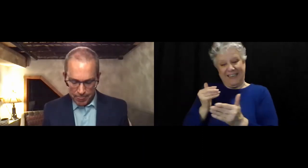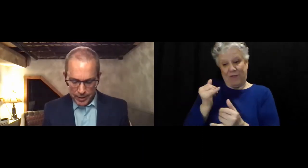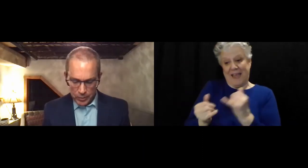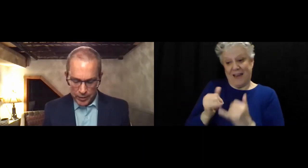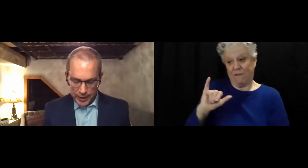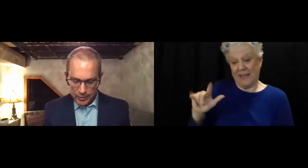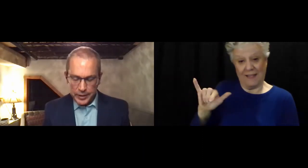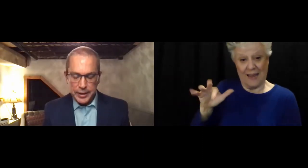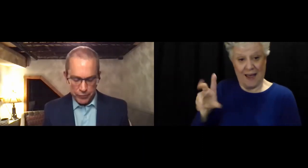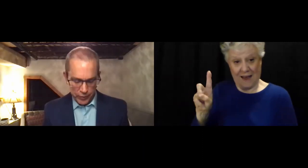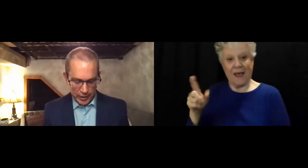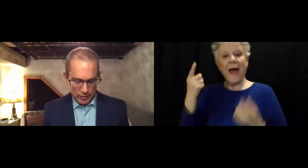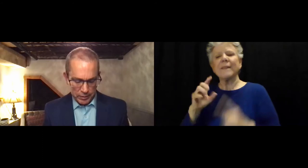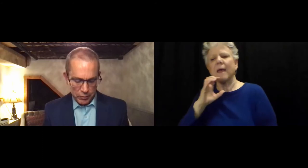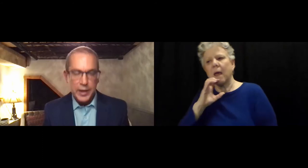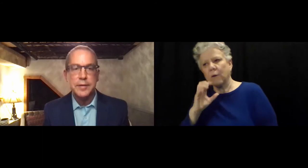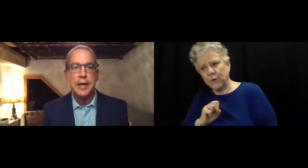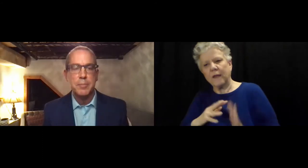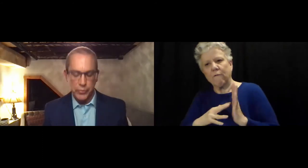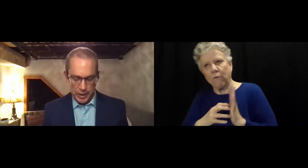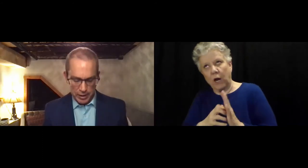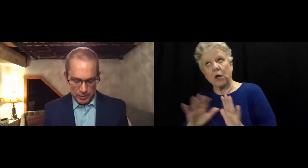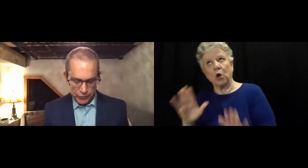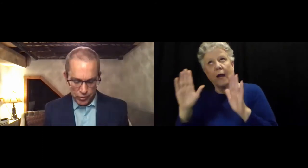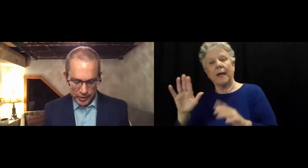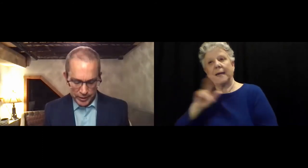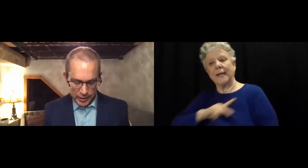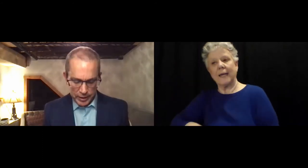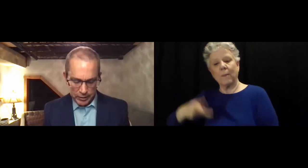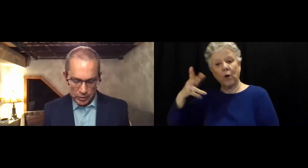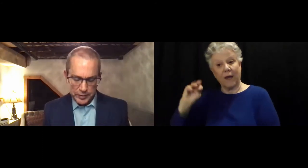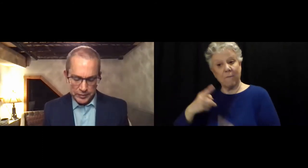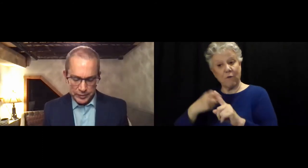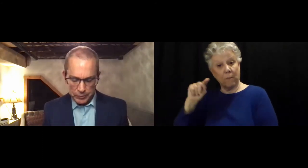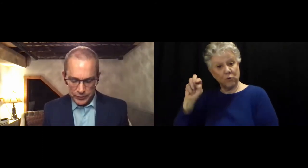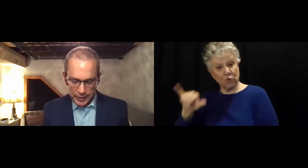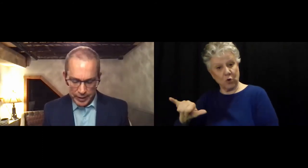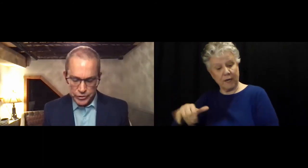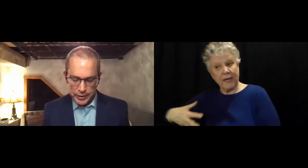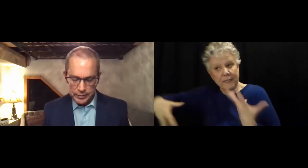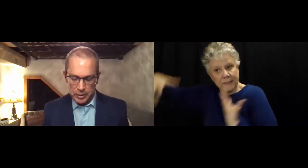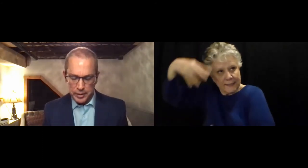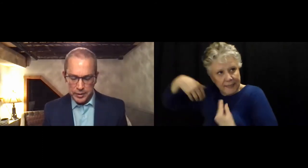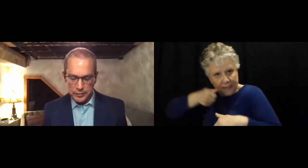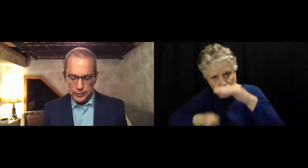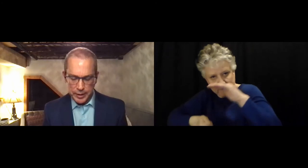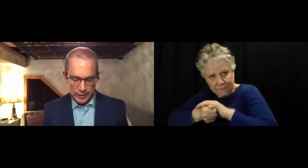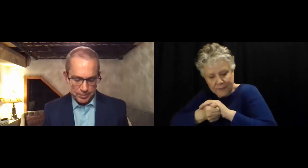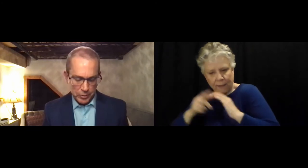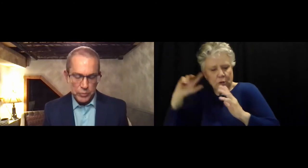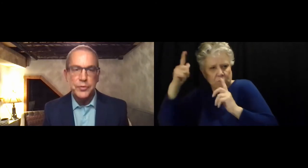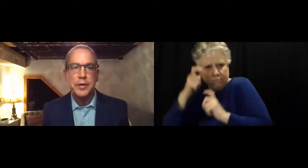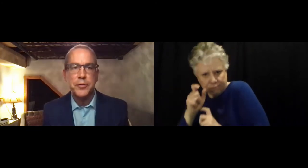Iliad, when the elderly and frail great King Priam of Troy, cloaked in secrecy and abject lowliness